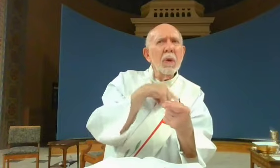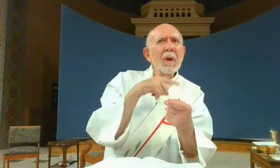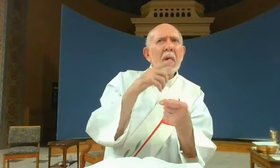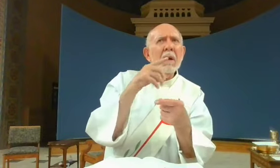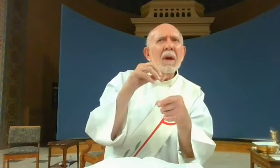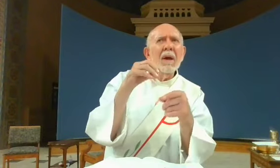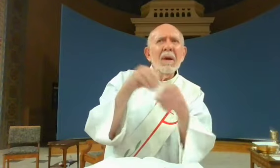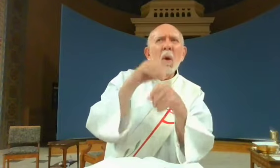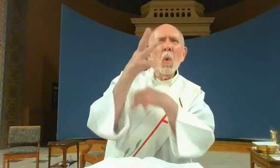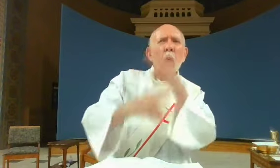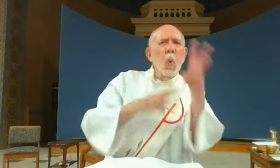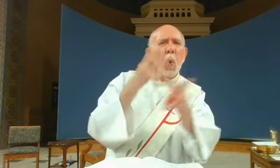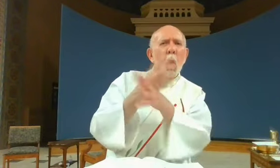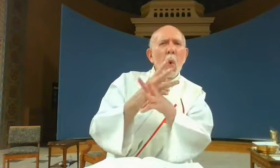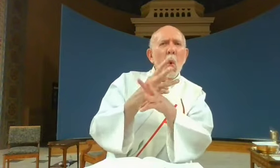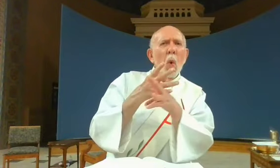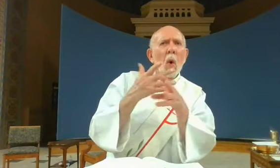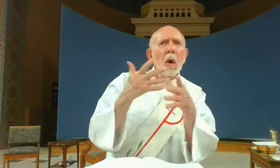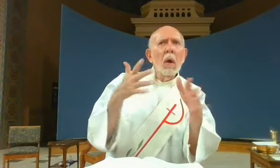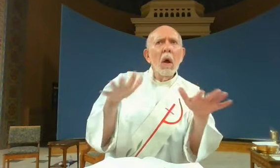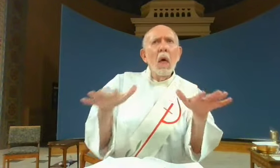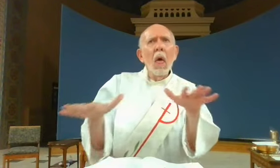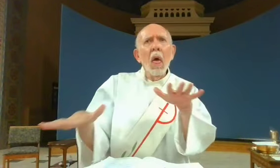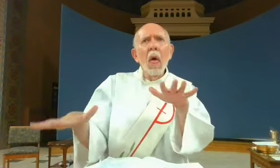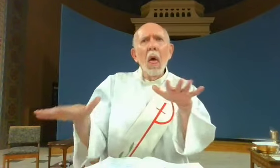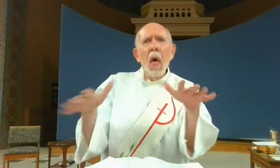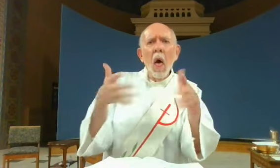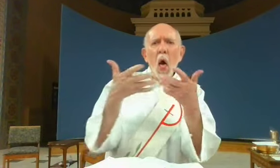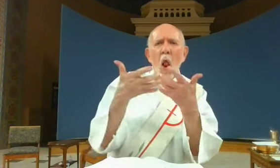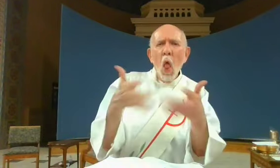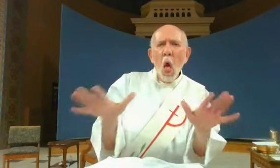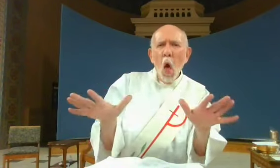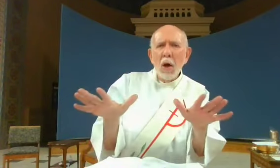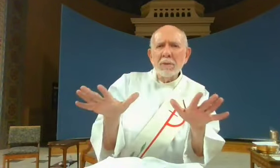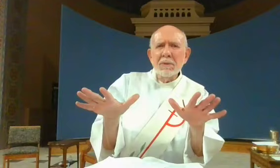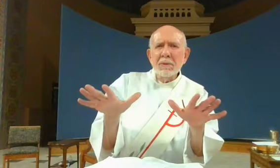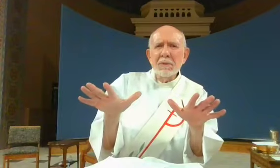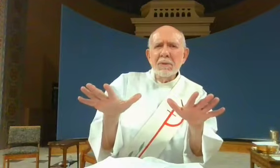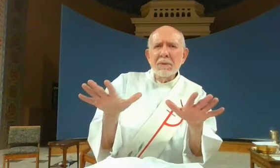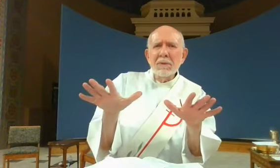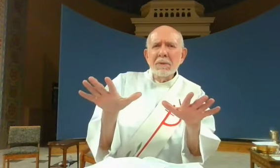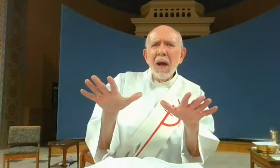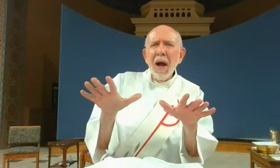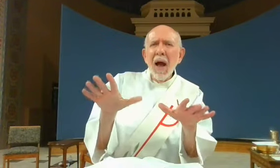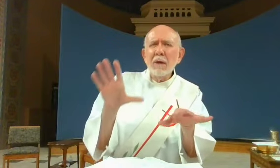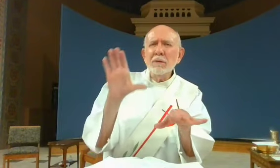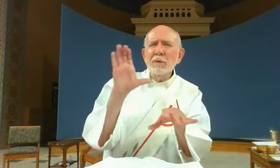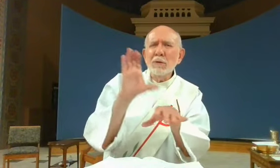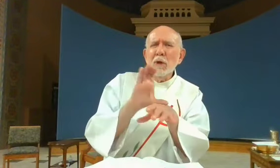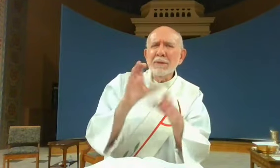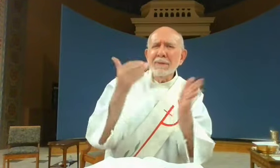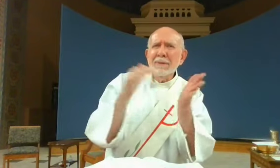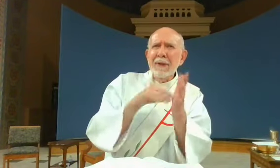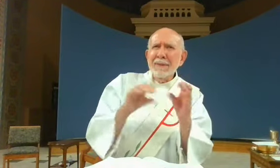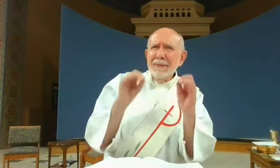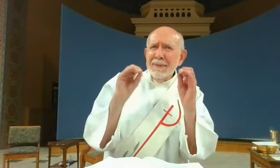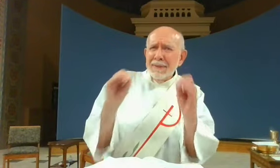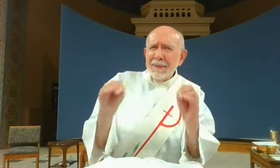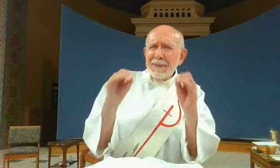Up to now, it seems that we, within the world, are lost. The